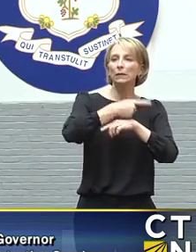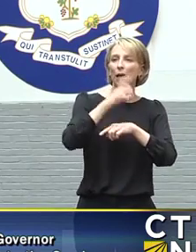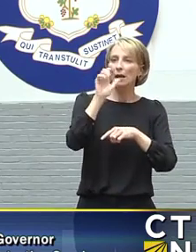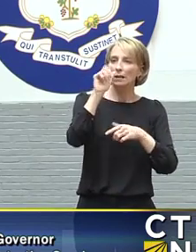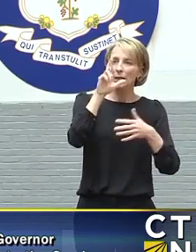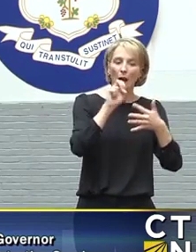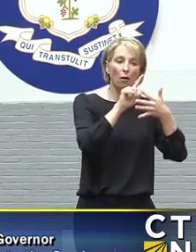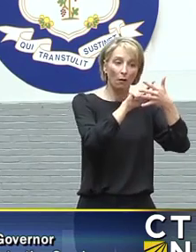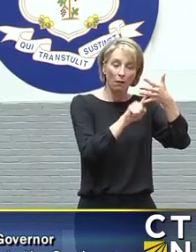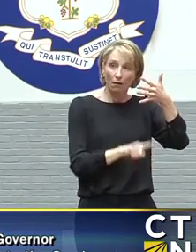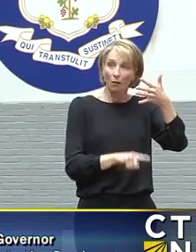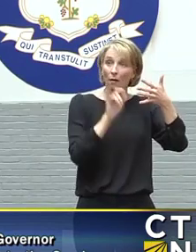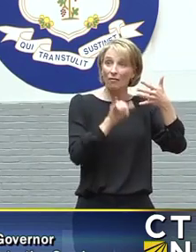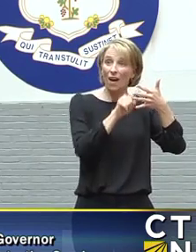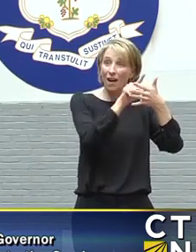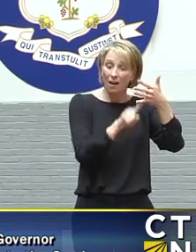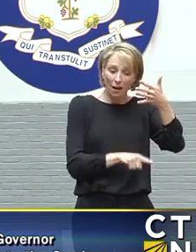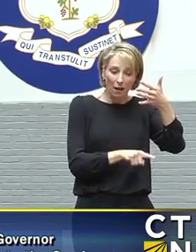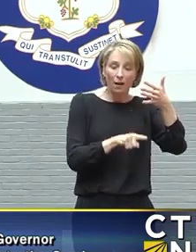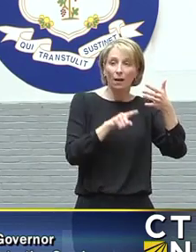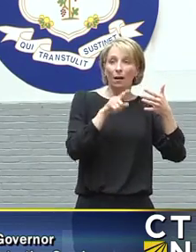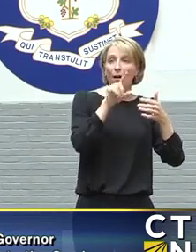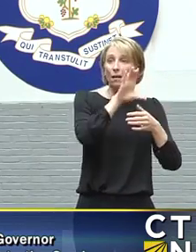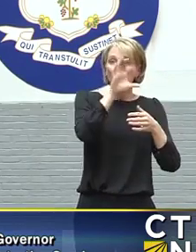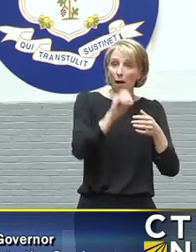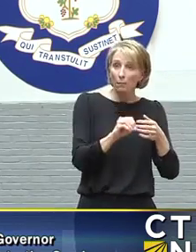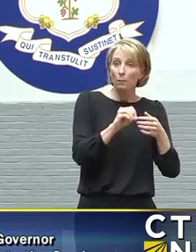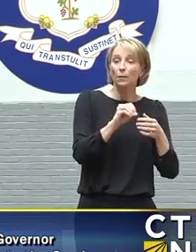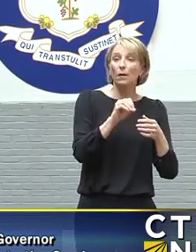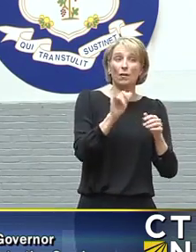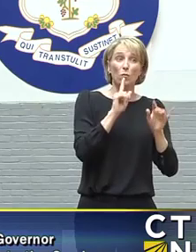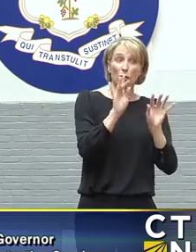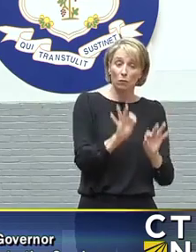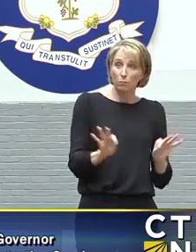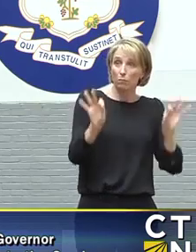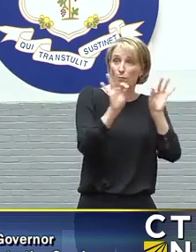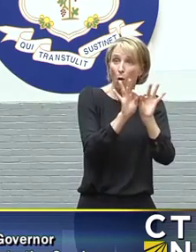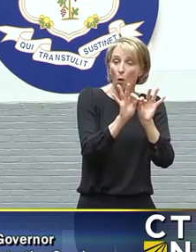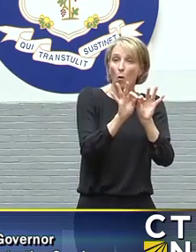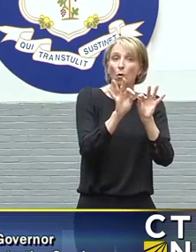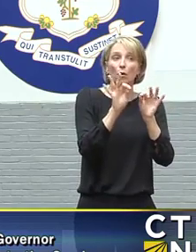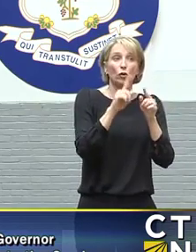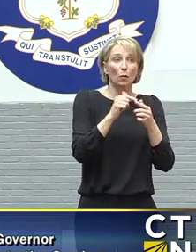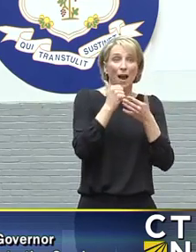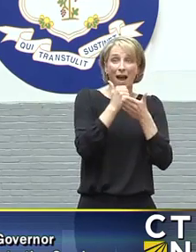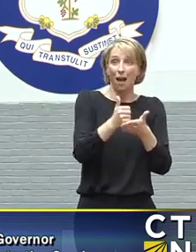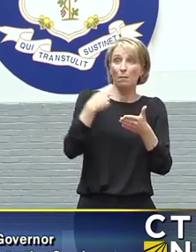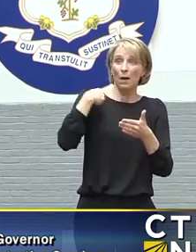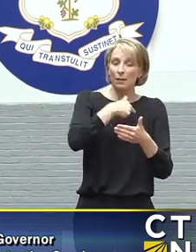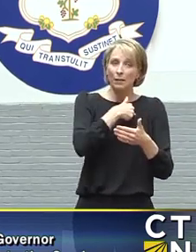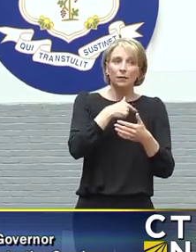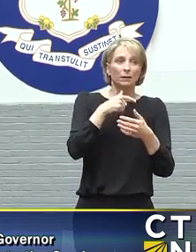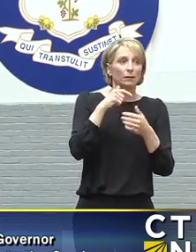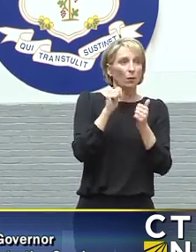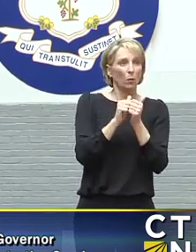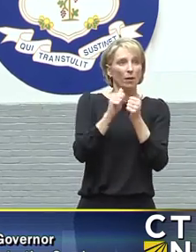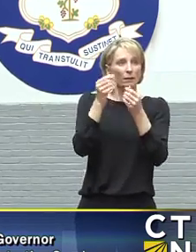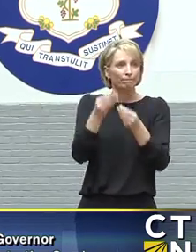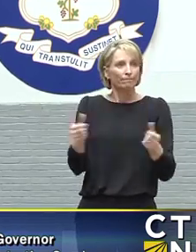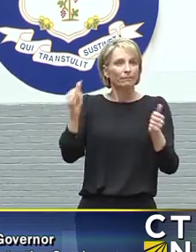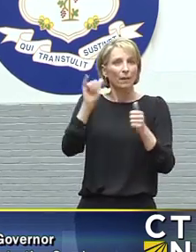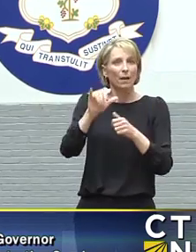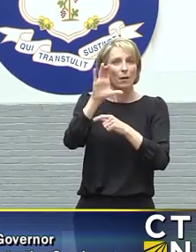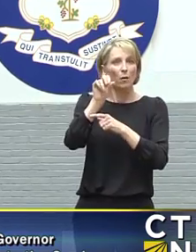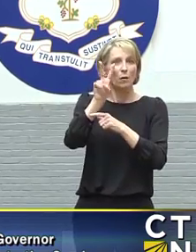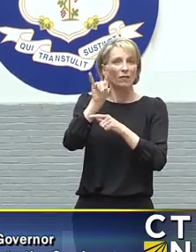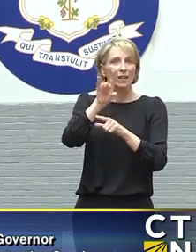services, all of the direct and indirect services that are critical to helping battle COVID-19 and